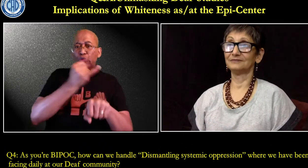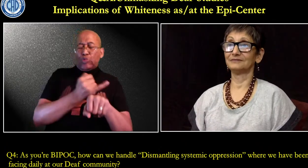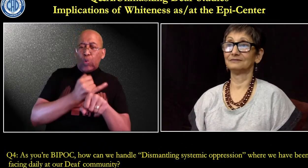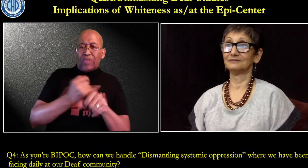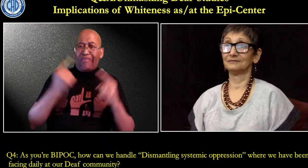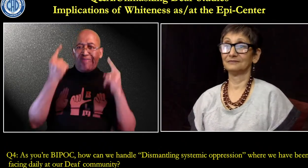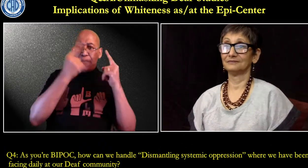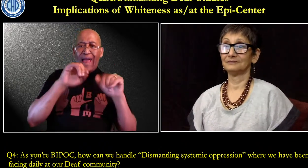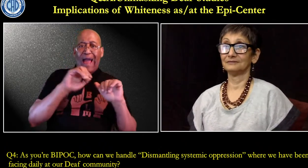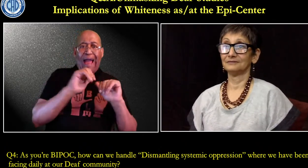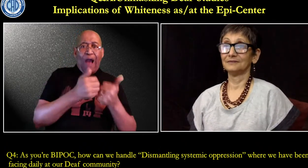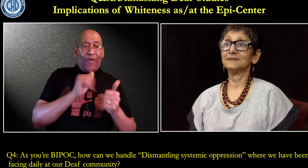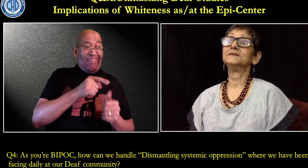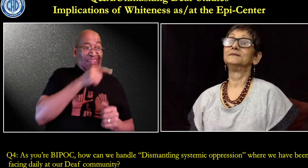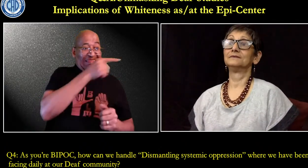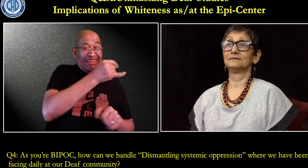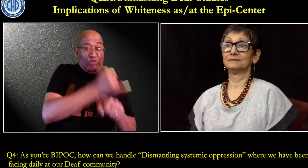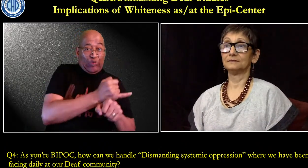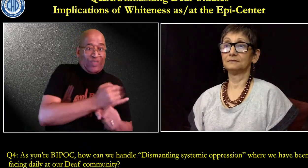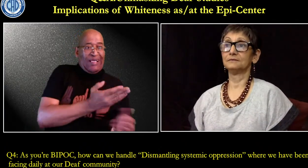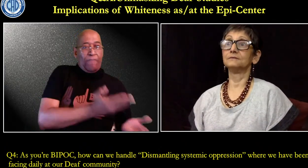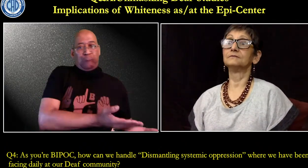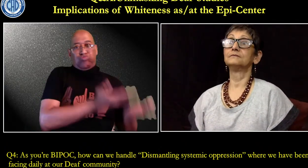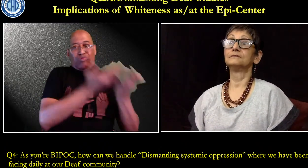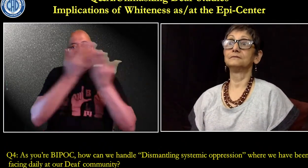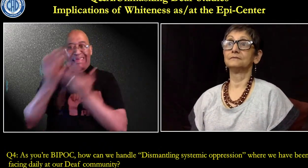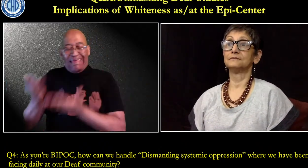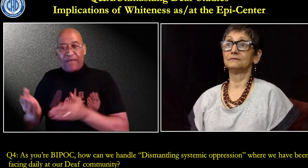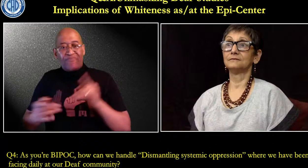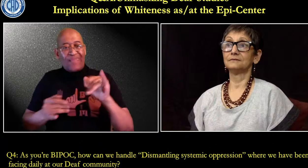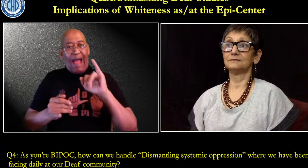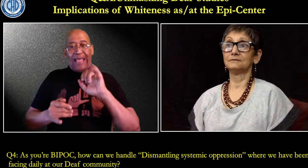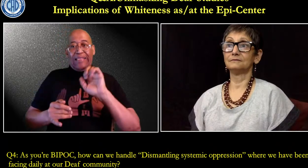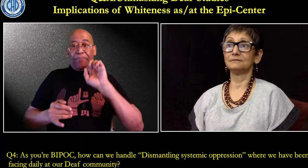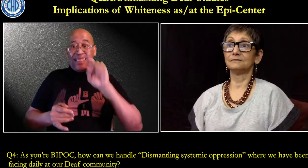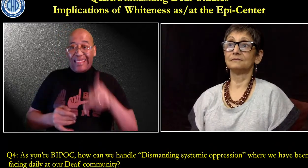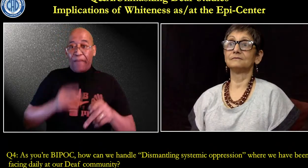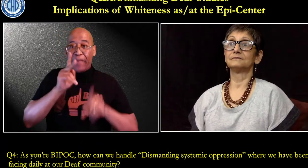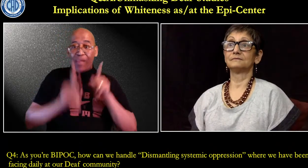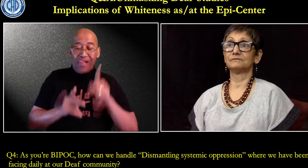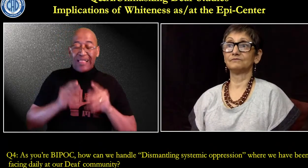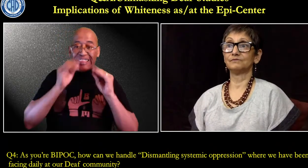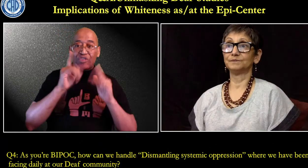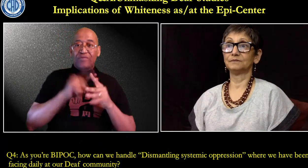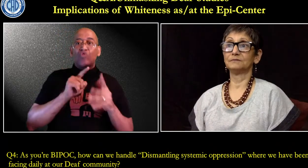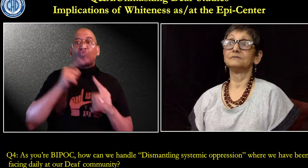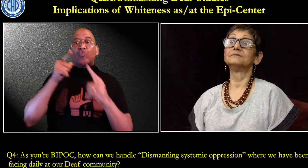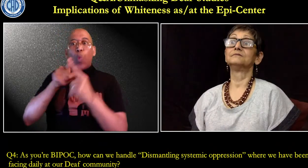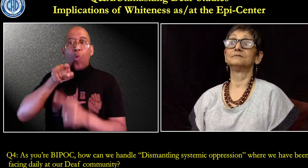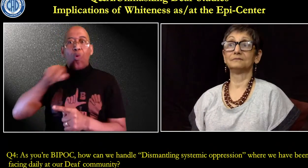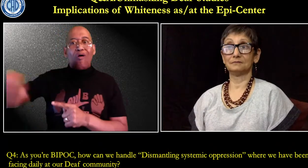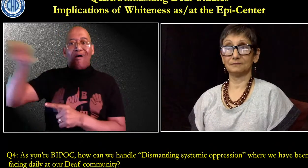to go back and forth through those campuses. But why is the institution even thinking that they have to